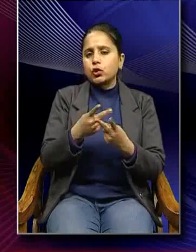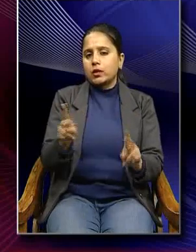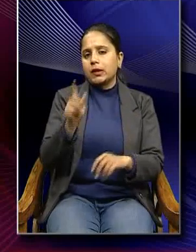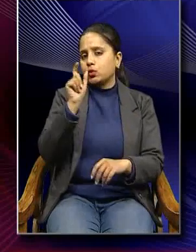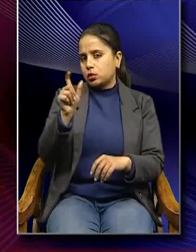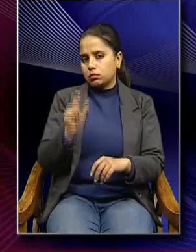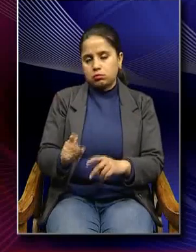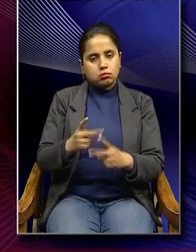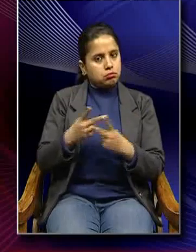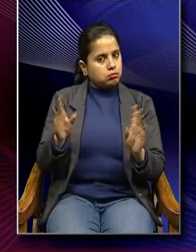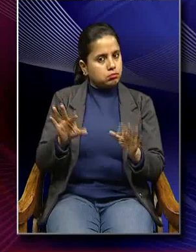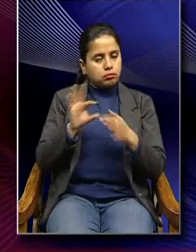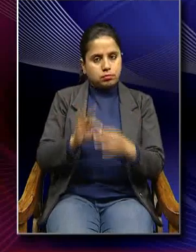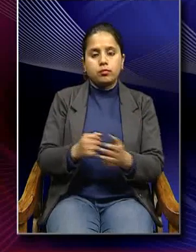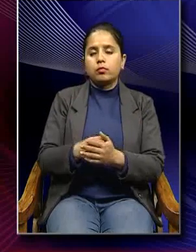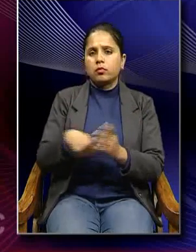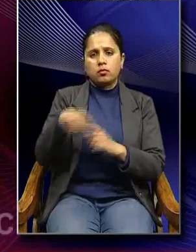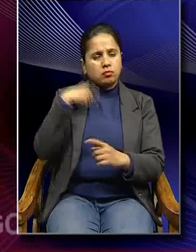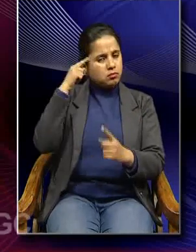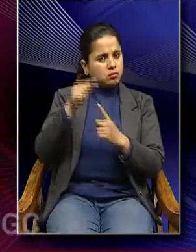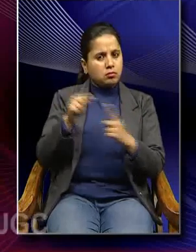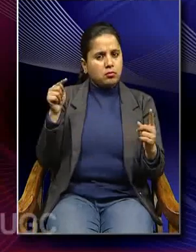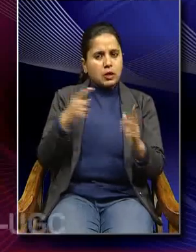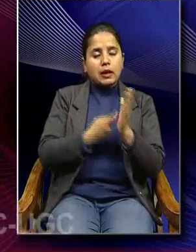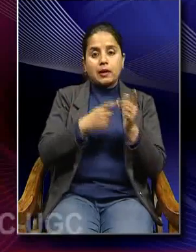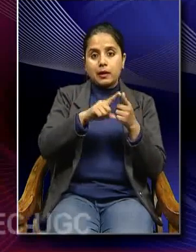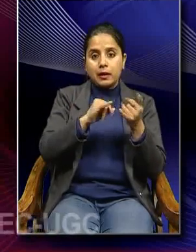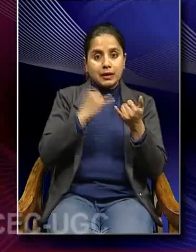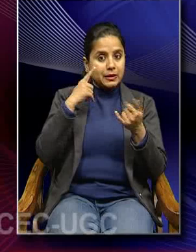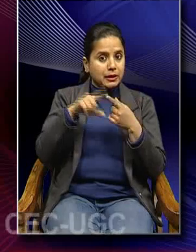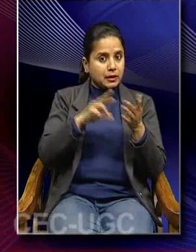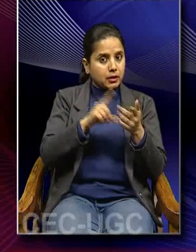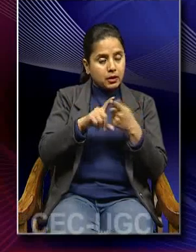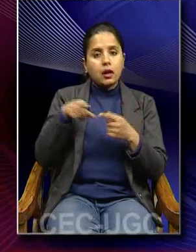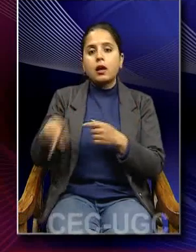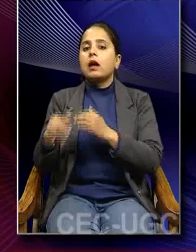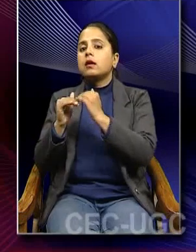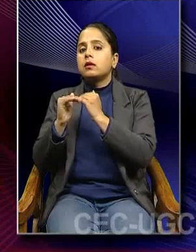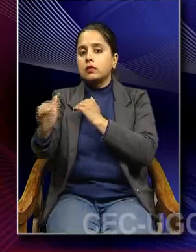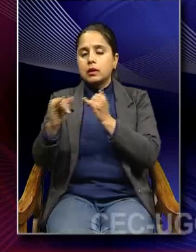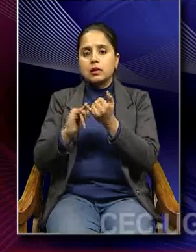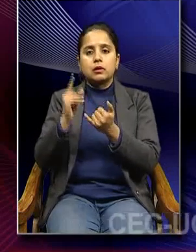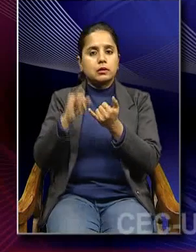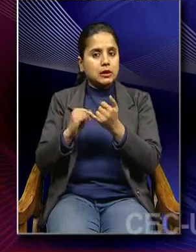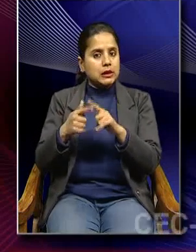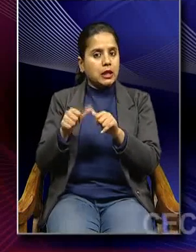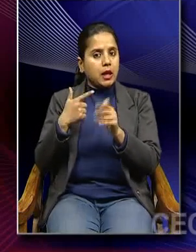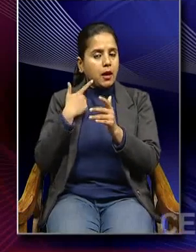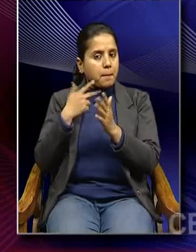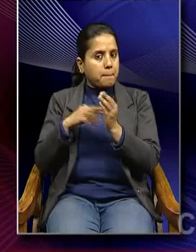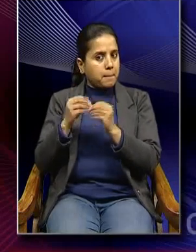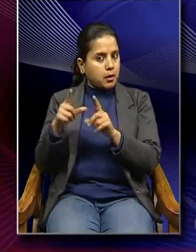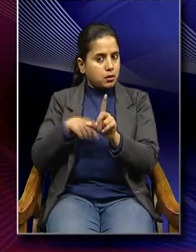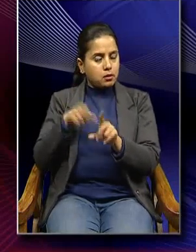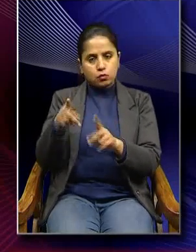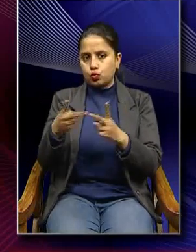terms. Resilience slightly different from sustainability. Resilience refers to the ability